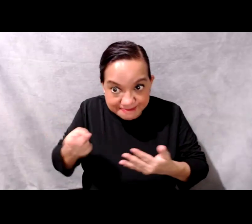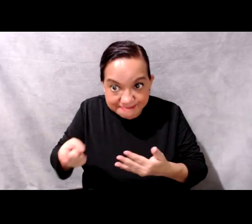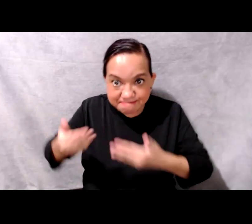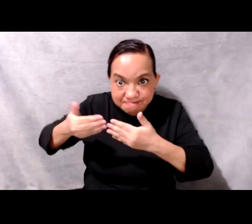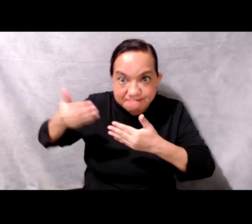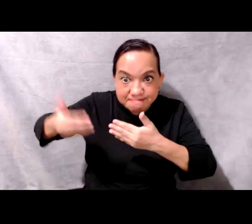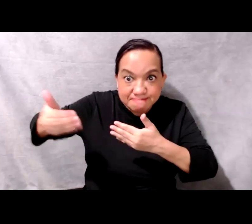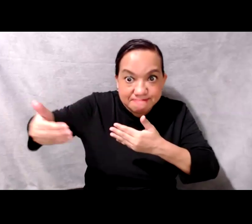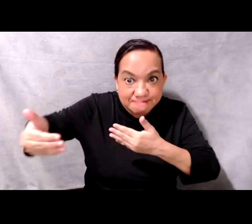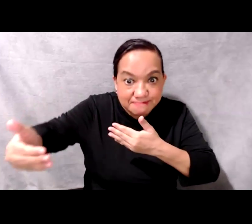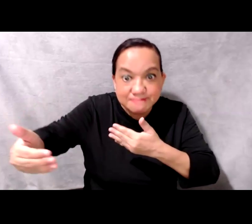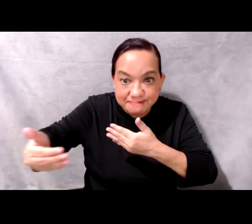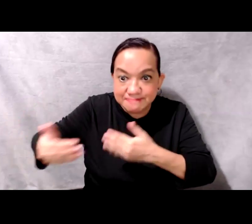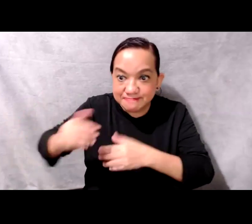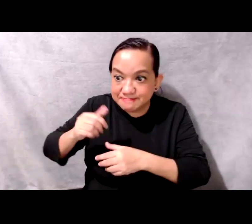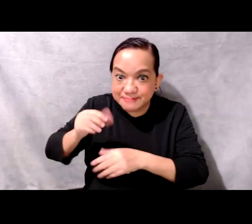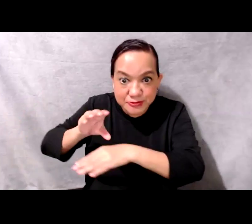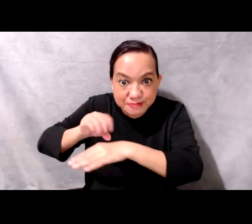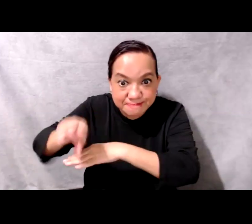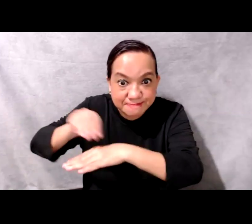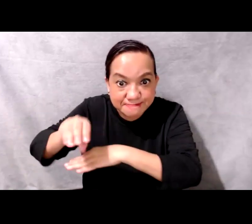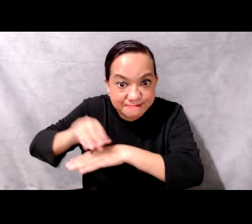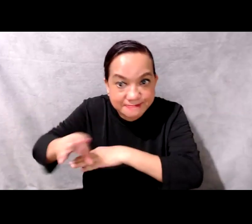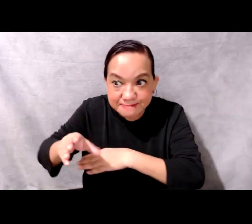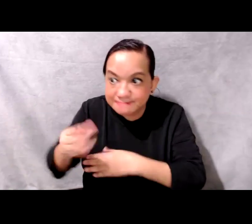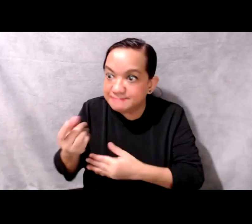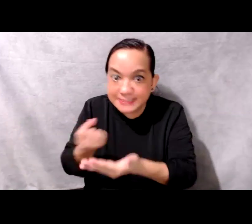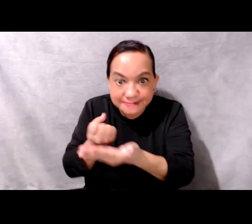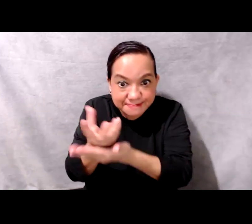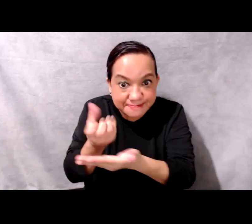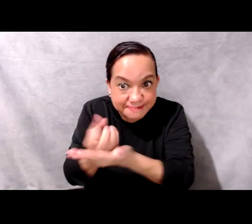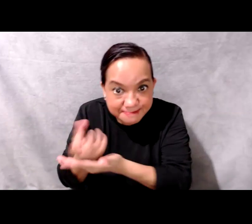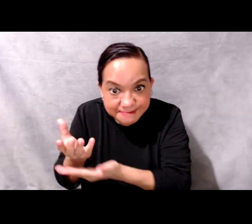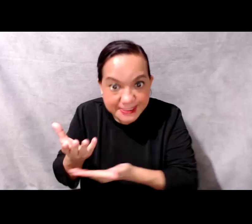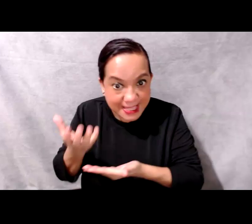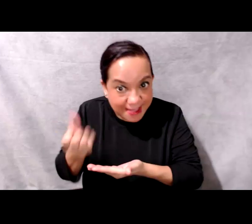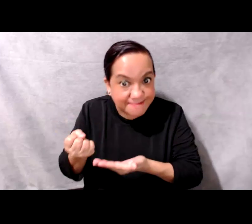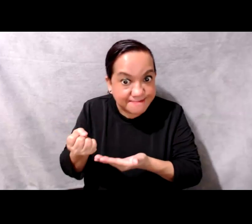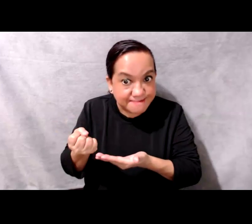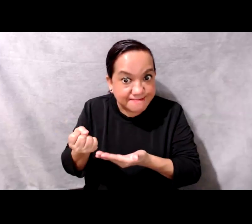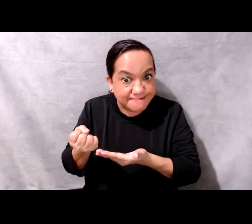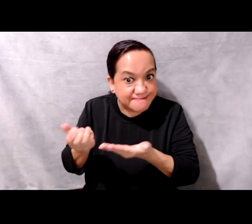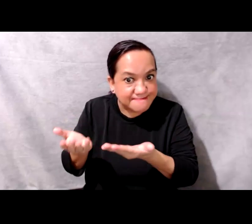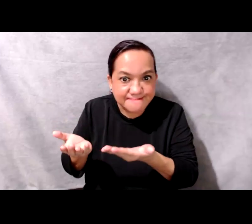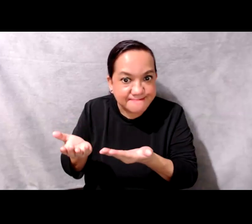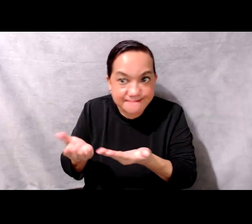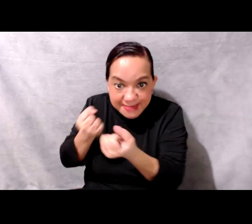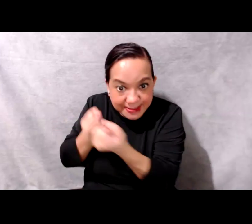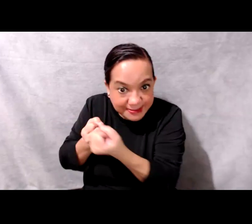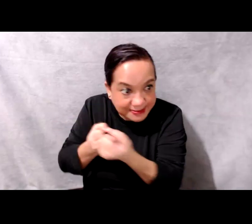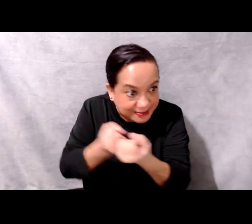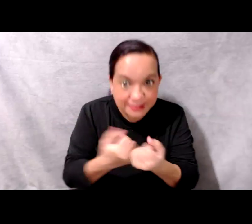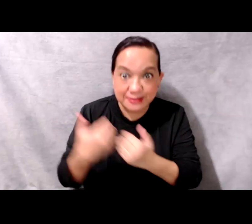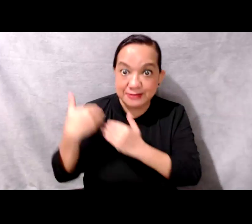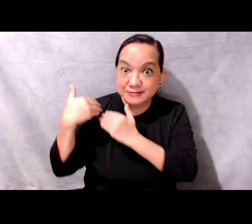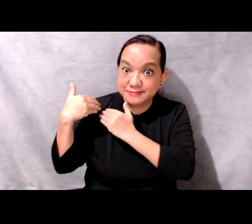them information about the availability of safeguards and the accountability mechanism. I think there are several things you need to improve at the national